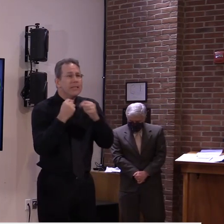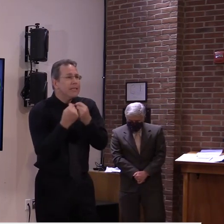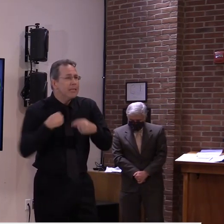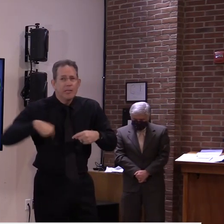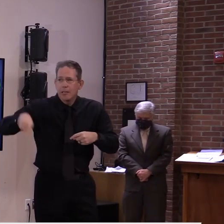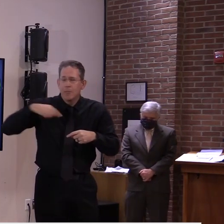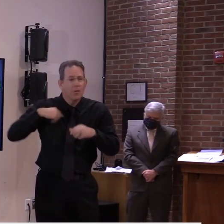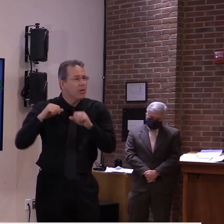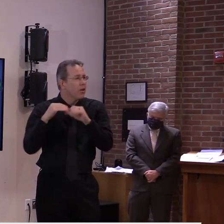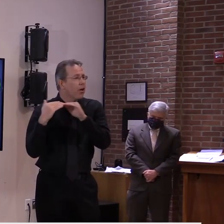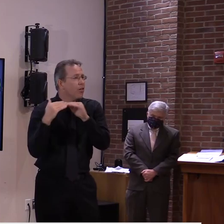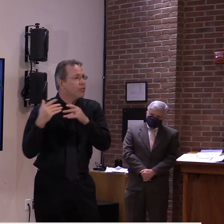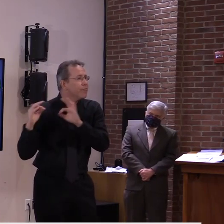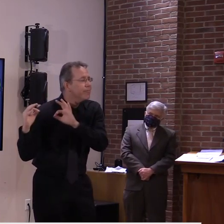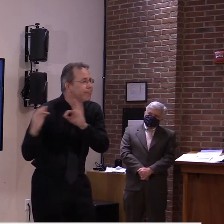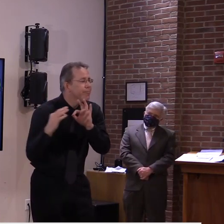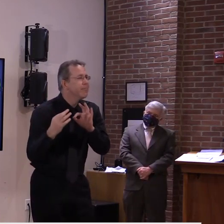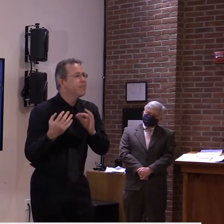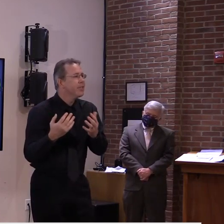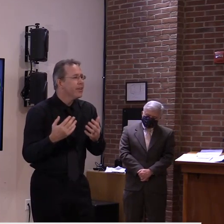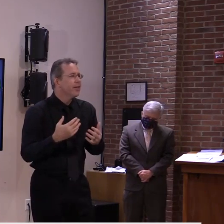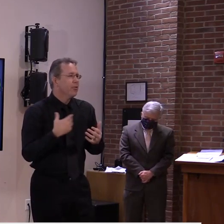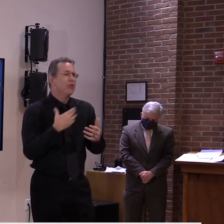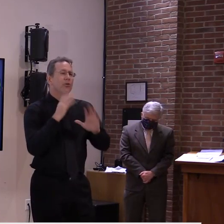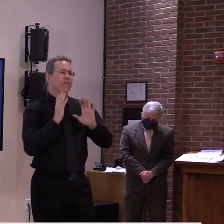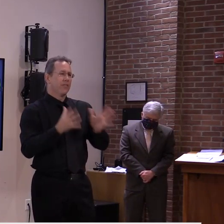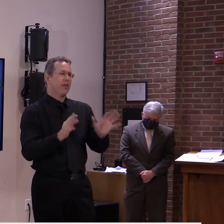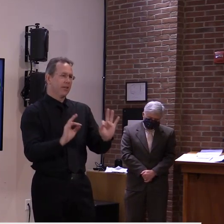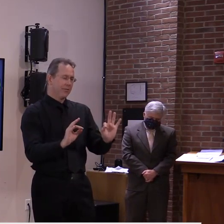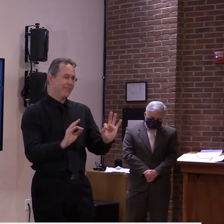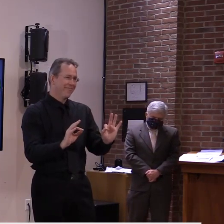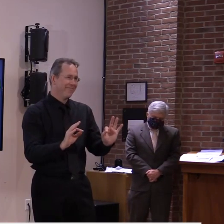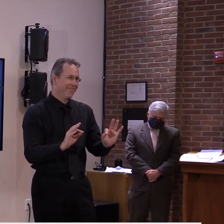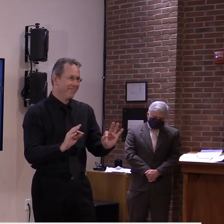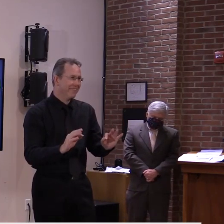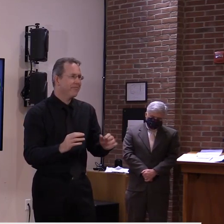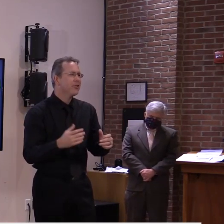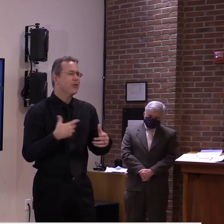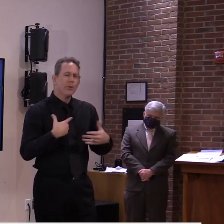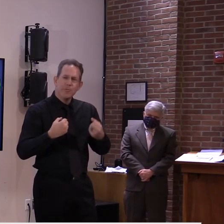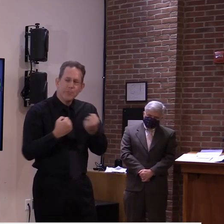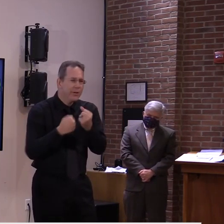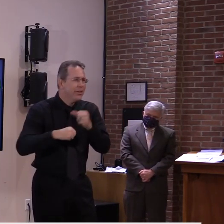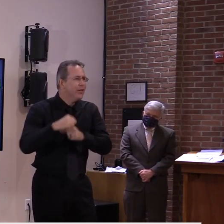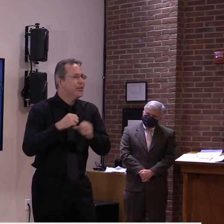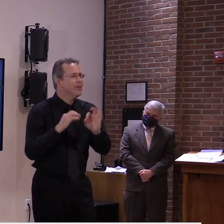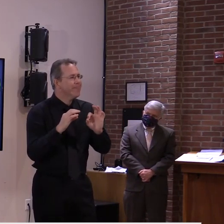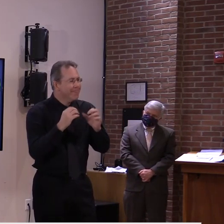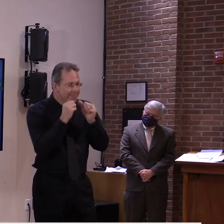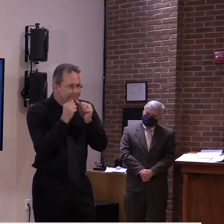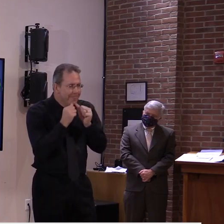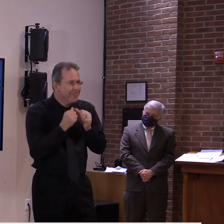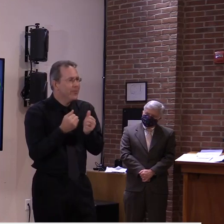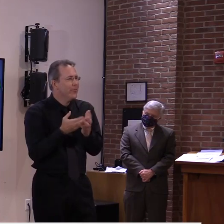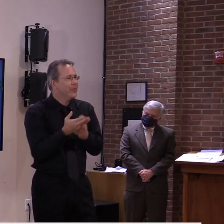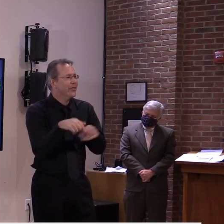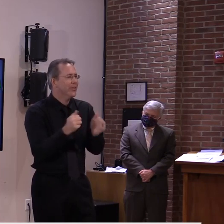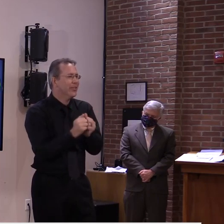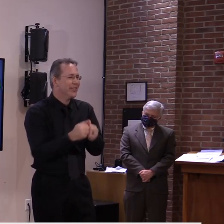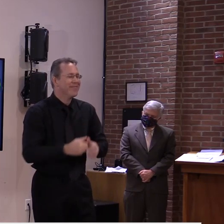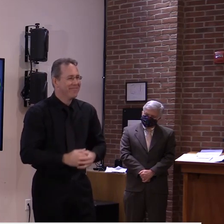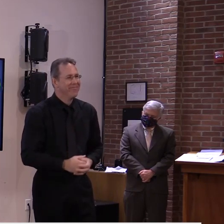as well as a great team, where we really are working on this 7 days a week and trying